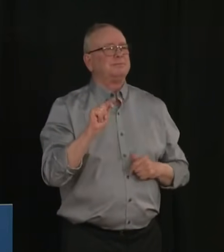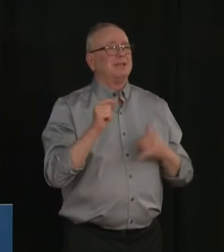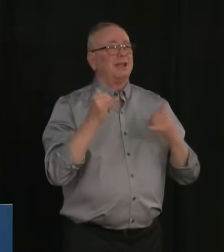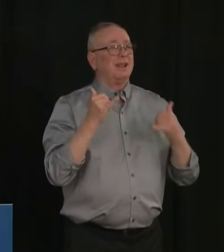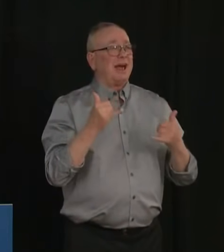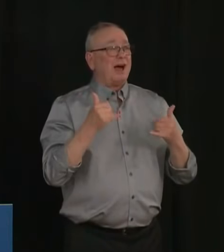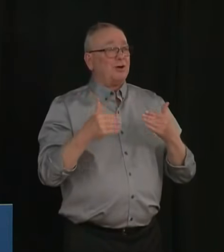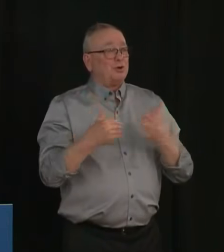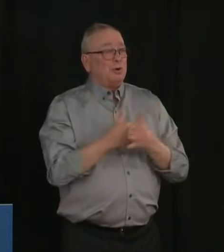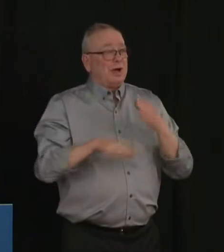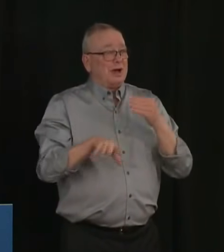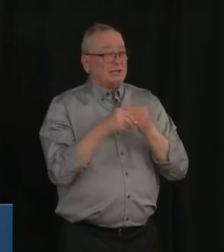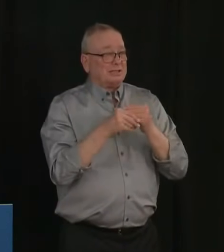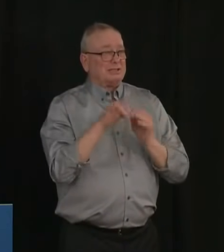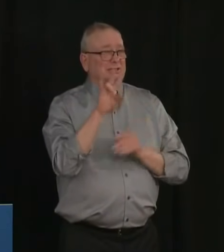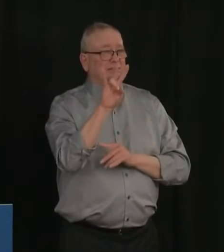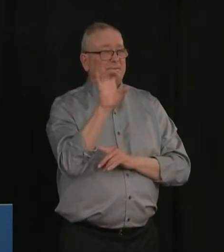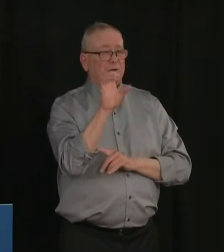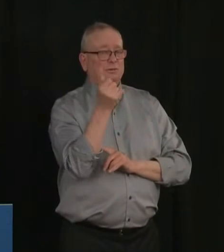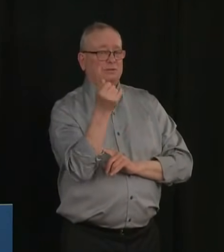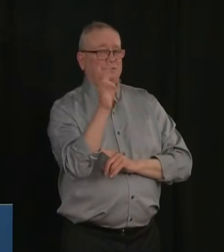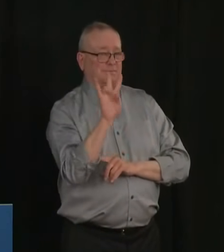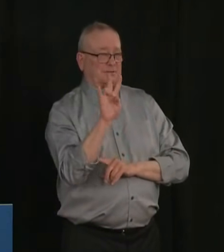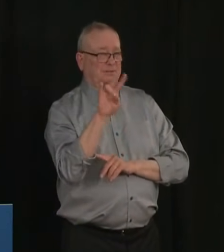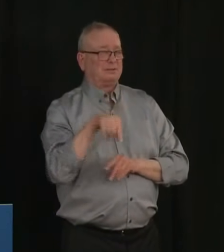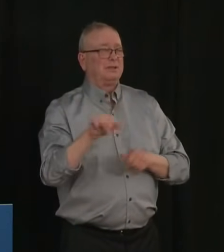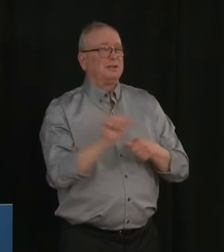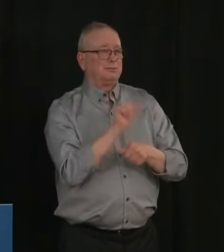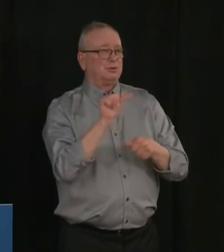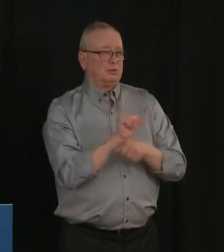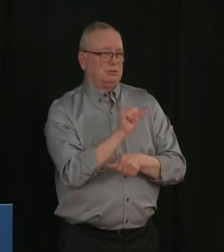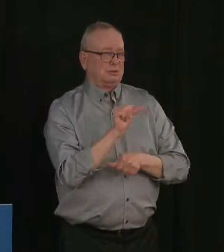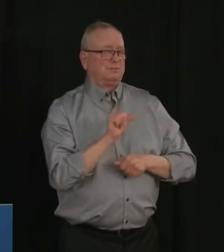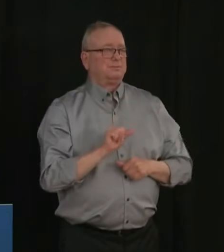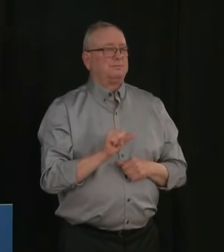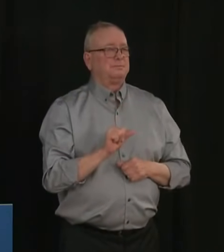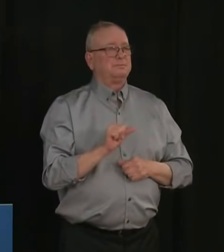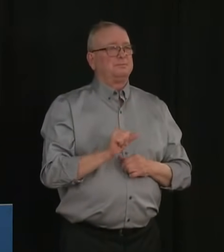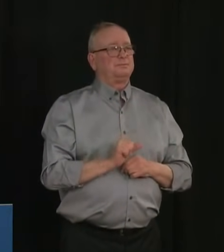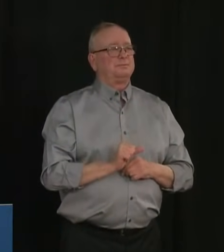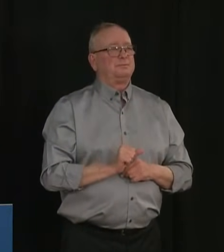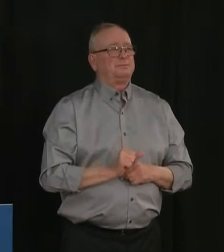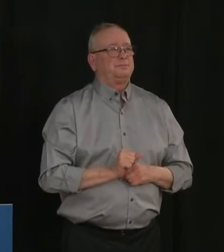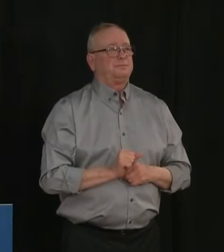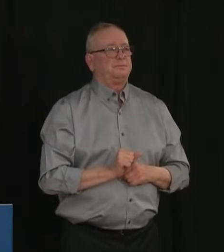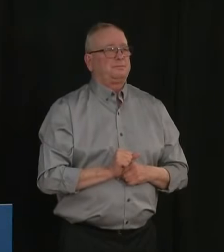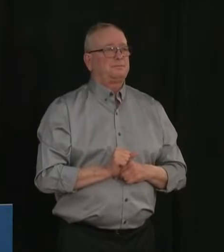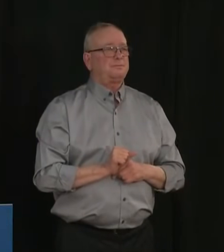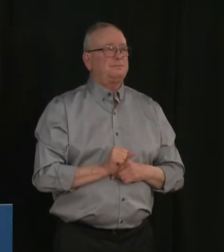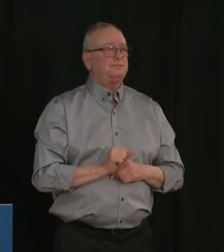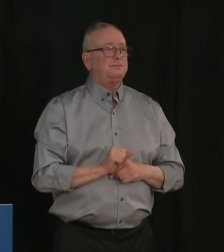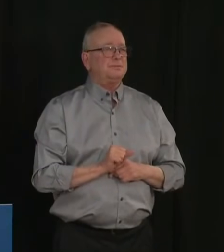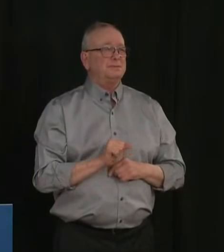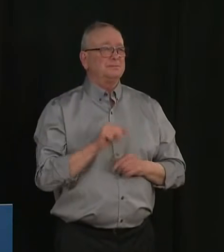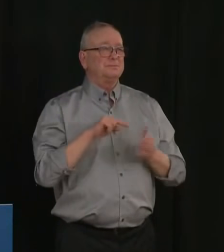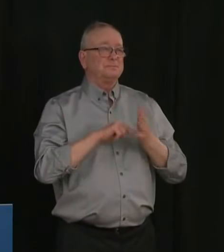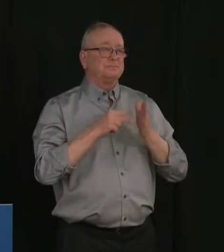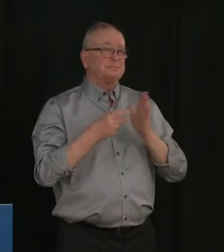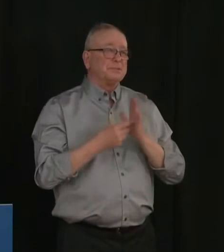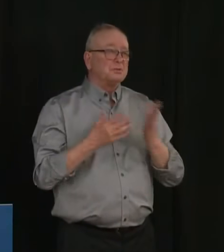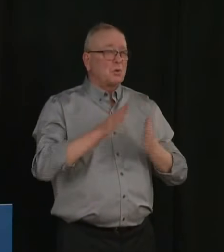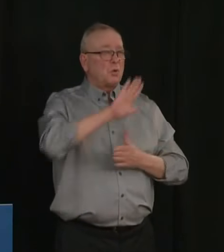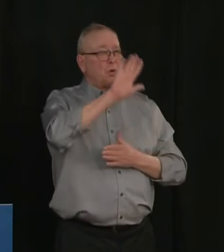of variants of concern in the last 24 hours. Variants currently represent about 45% of our